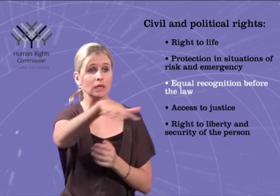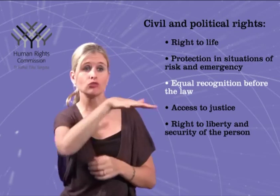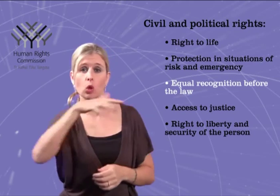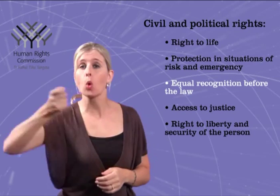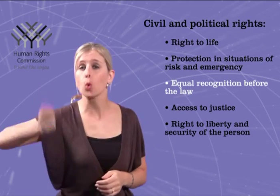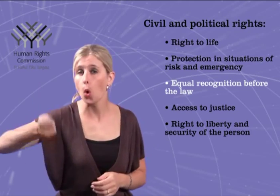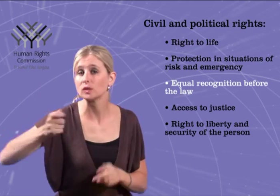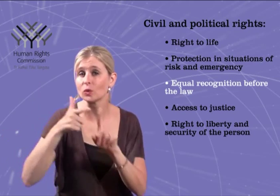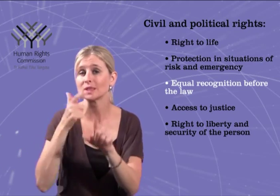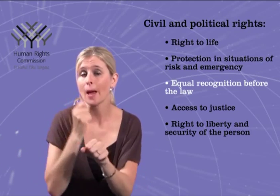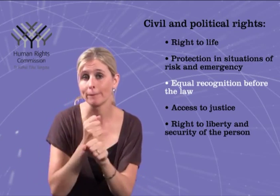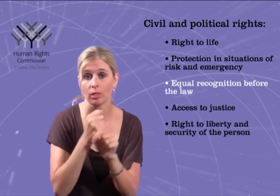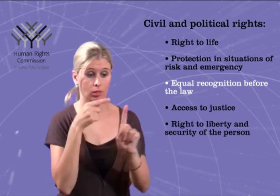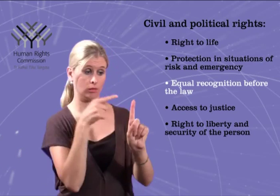equal recognition before the law,